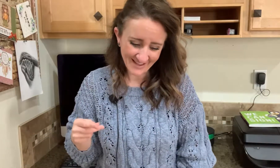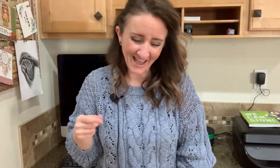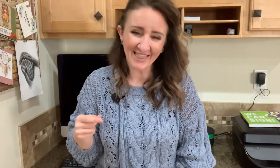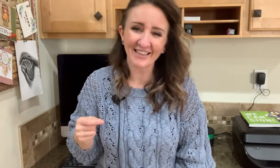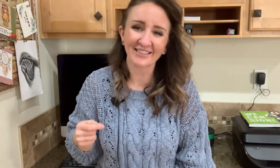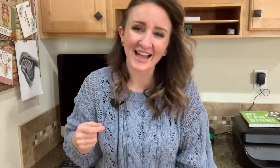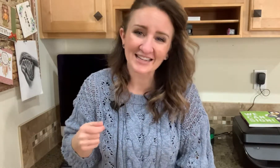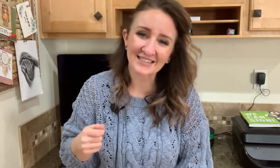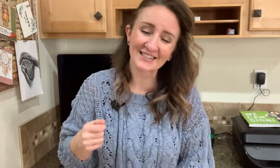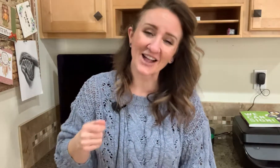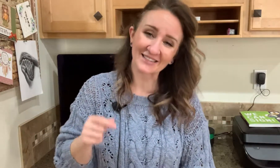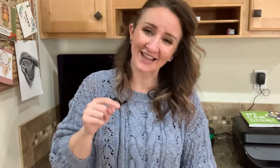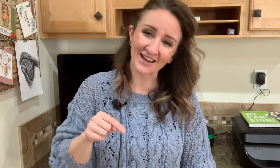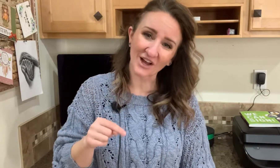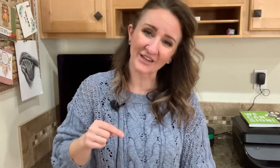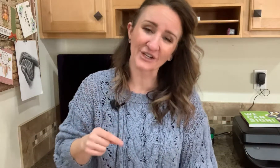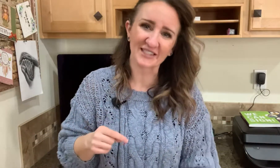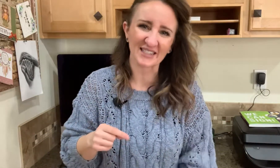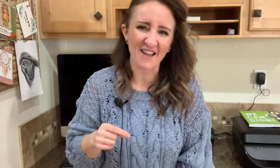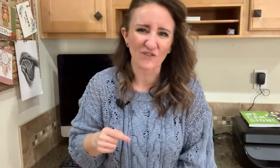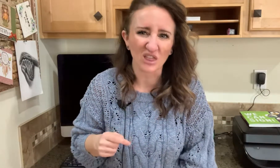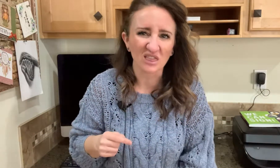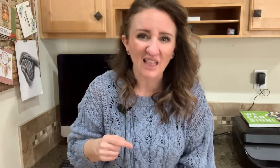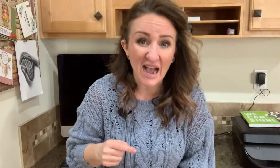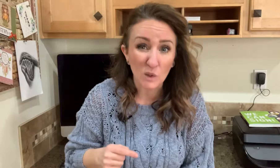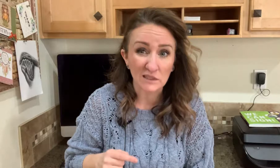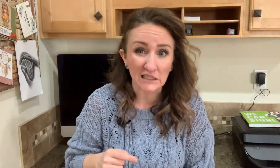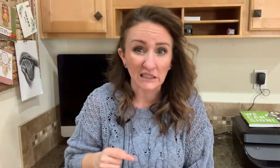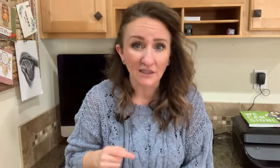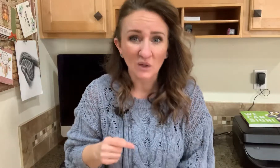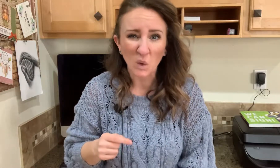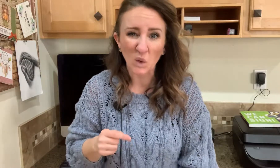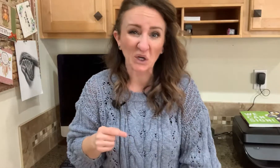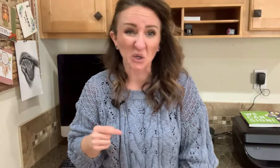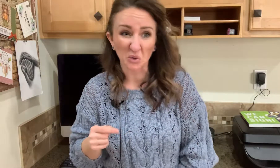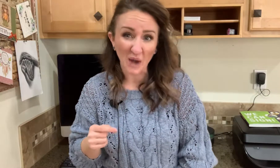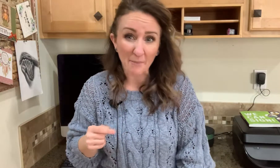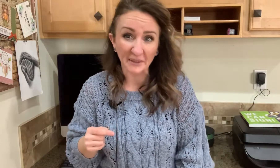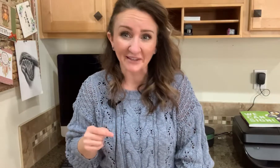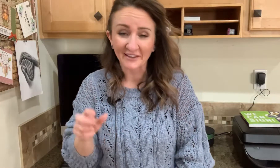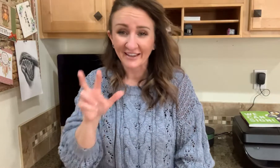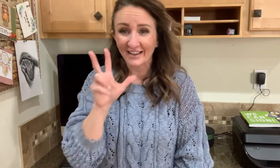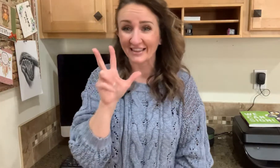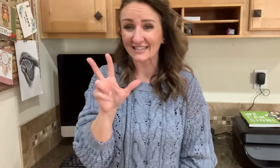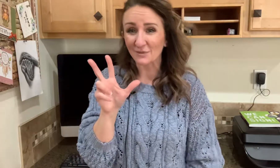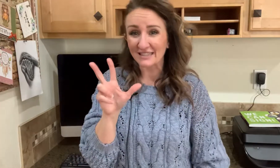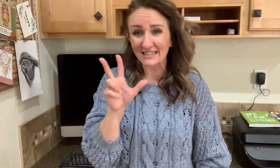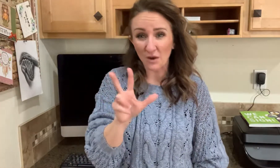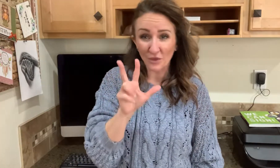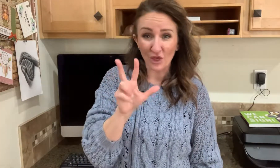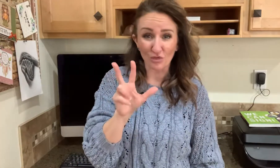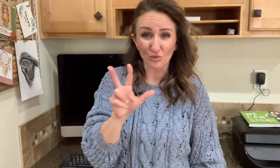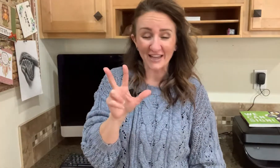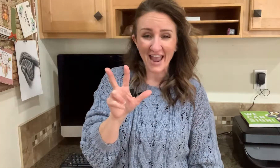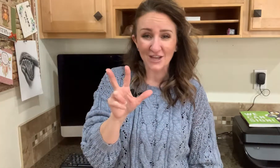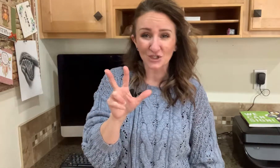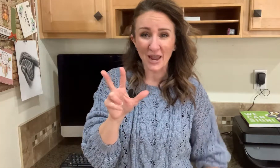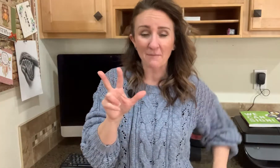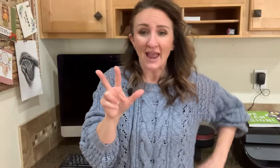And then last sign on here is a sign for lousy or crappy. This one is done with the 3 hand shape, and